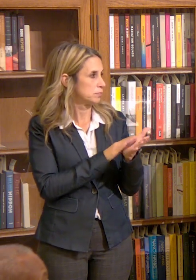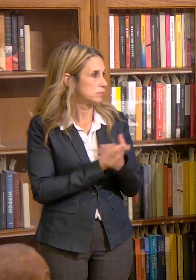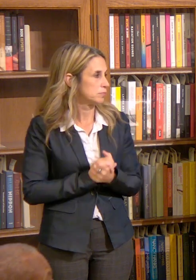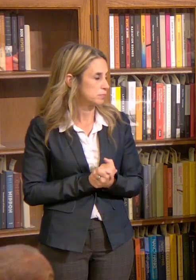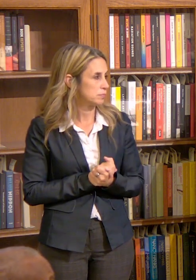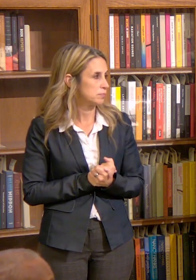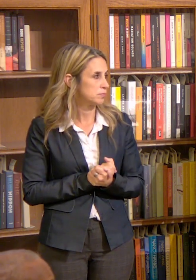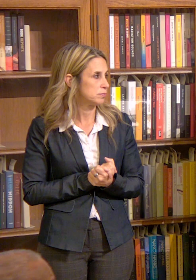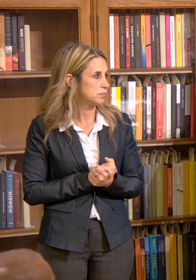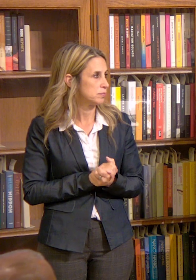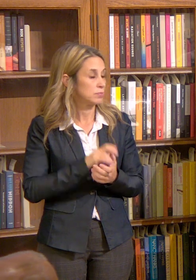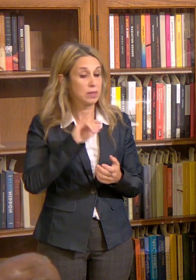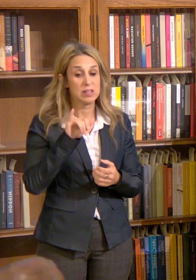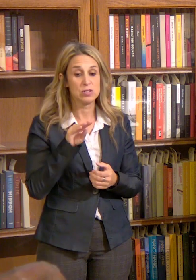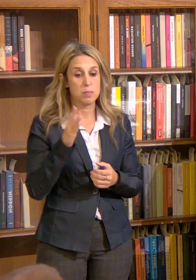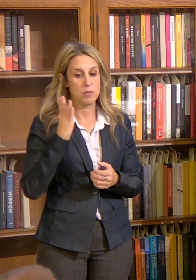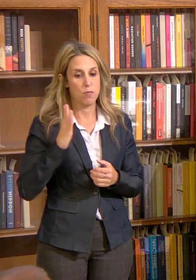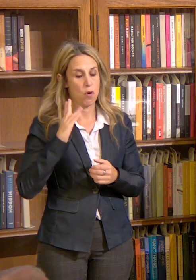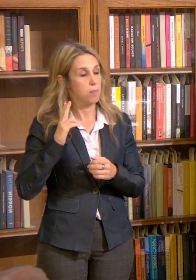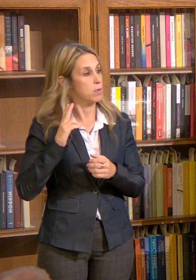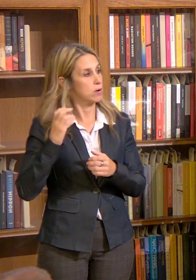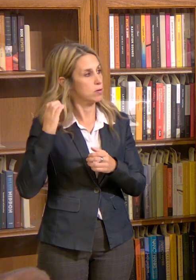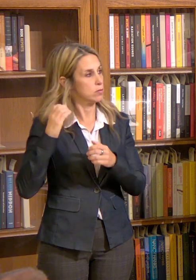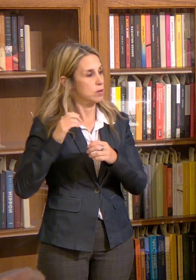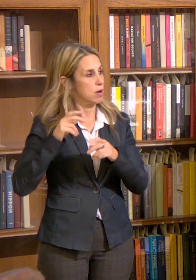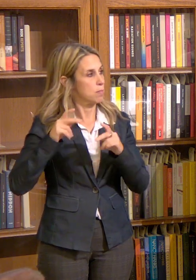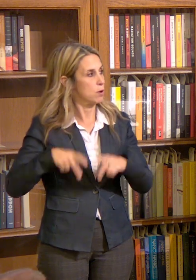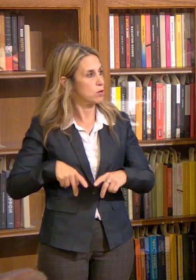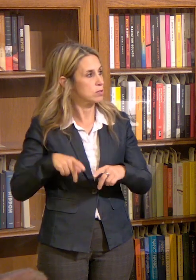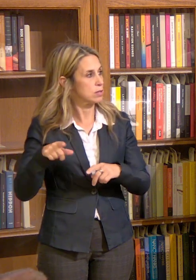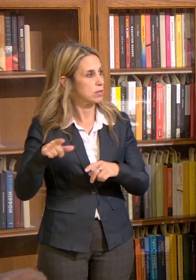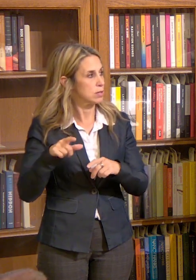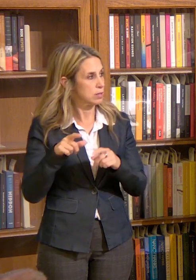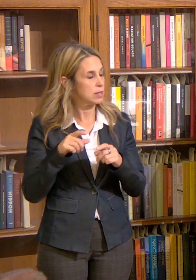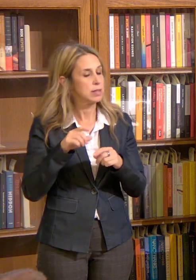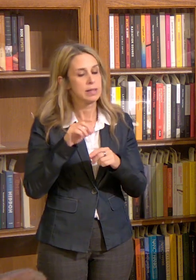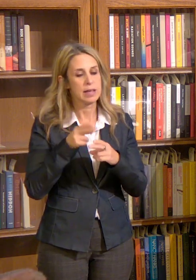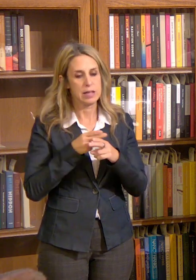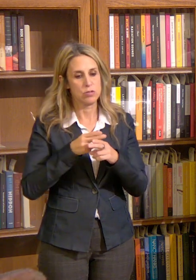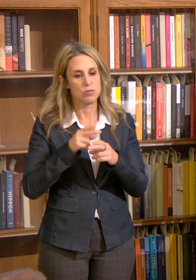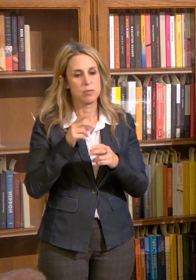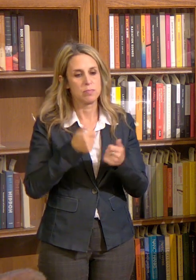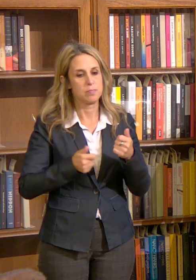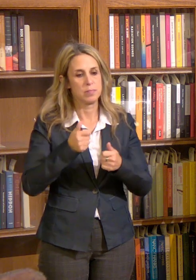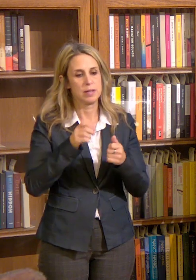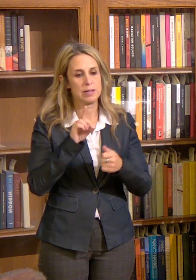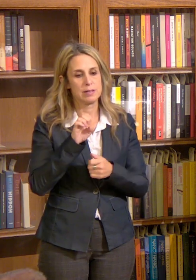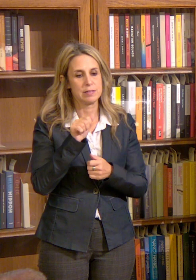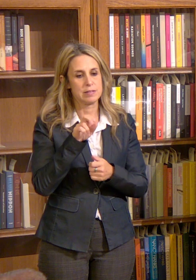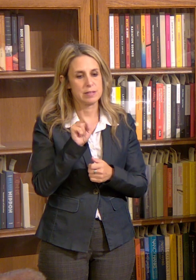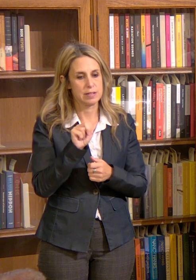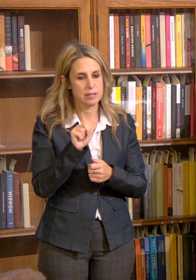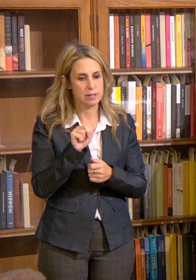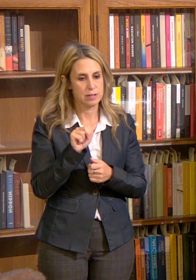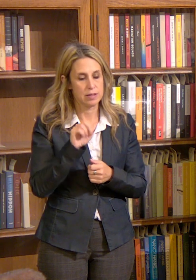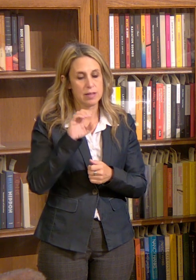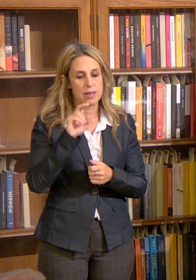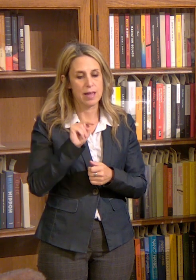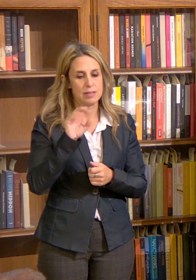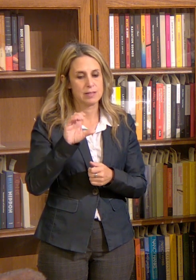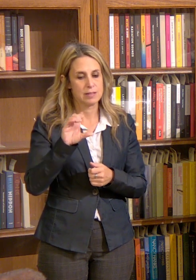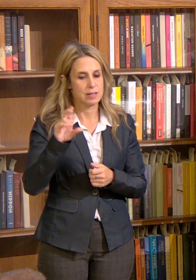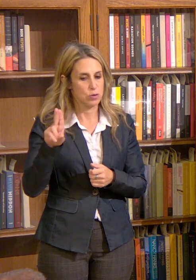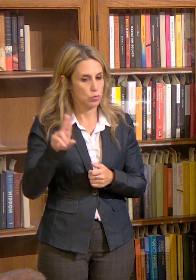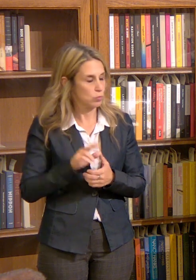Central Jim is a former chair of the history department at Central now interam Dean uh over at